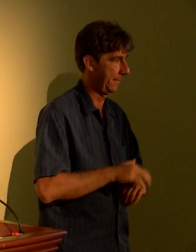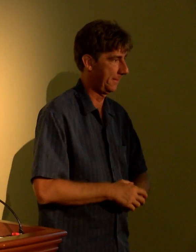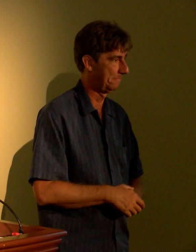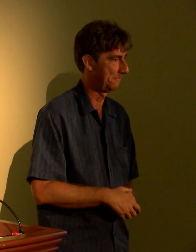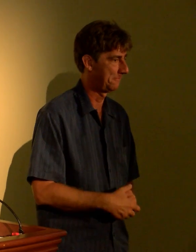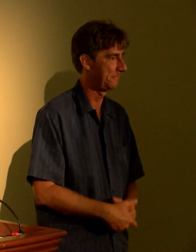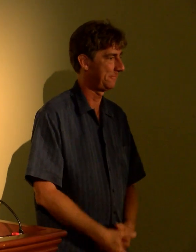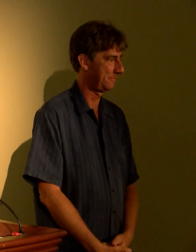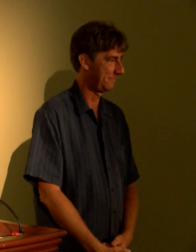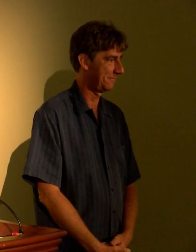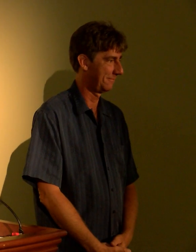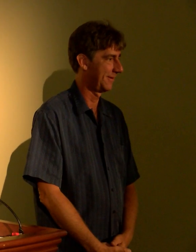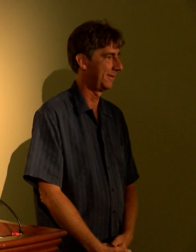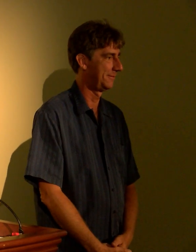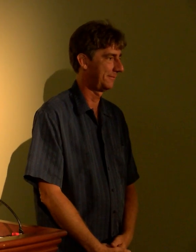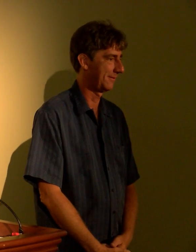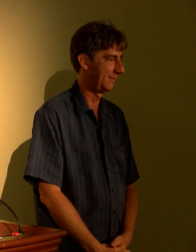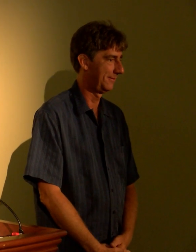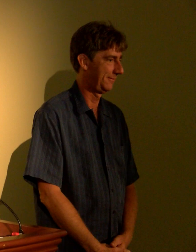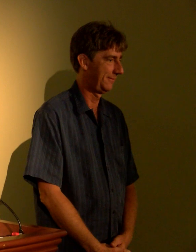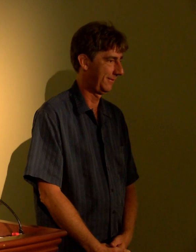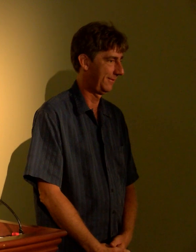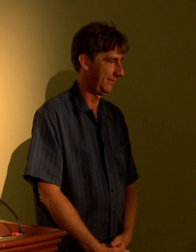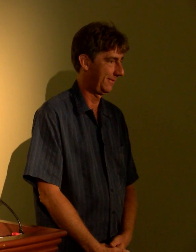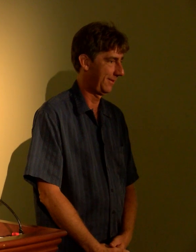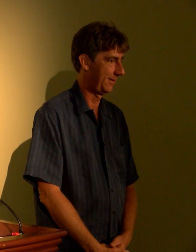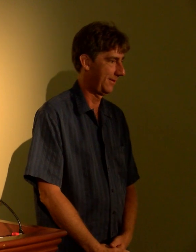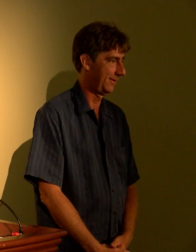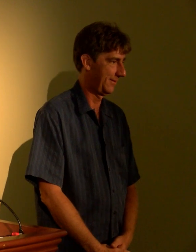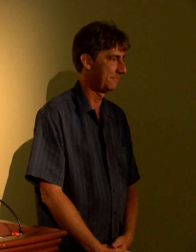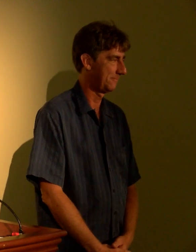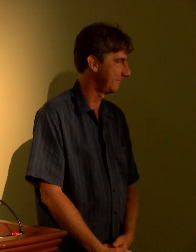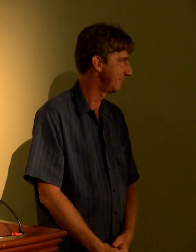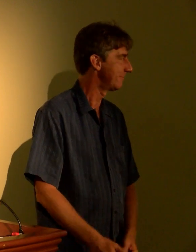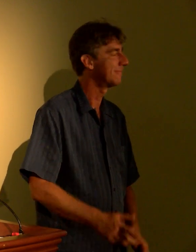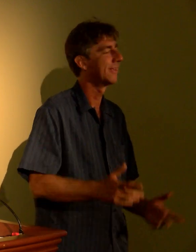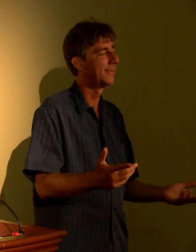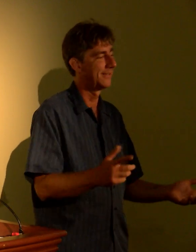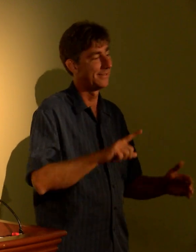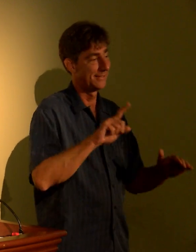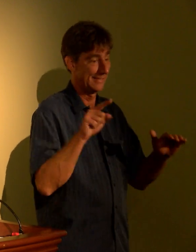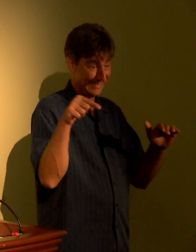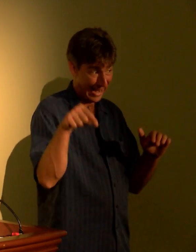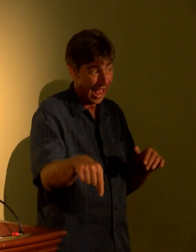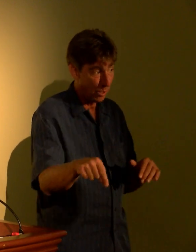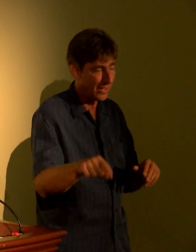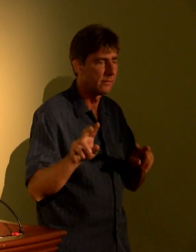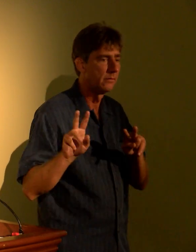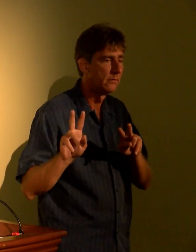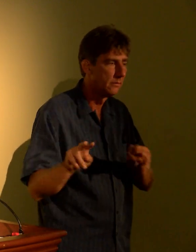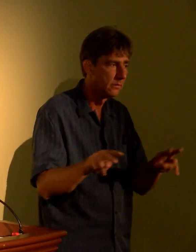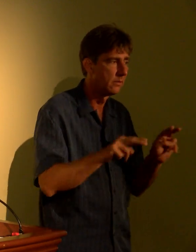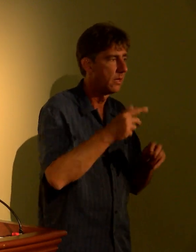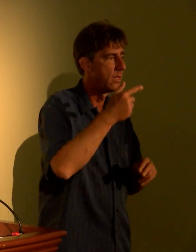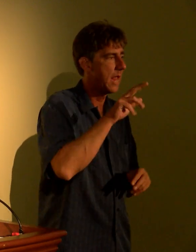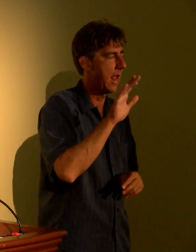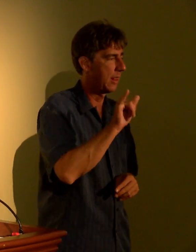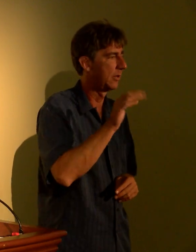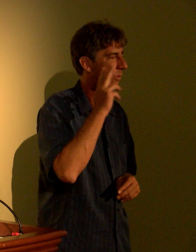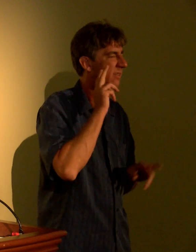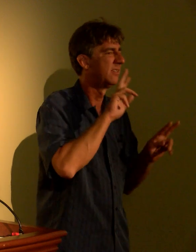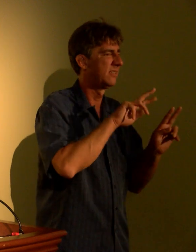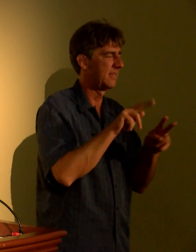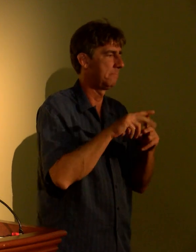All that being said, downstairs in the gallery, you'll see many great things. But you will